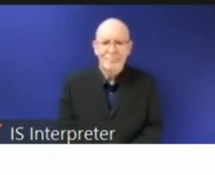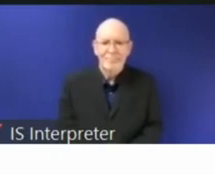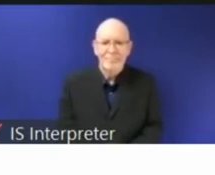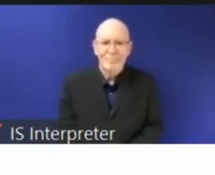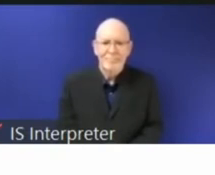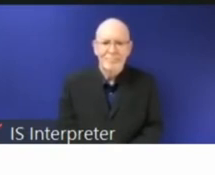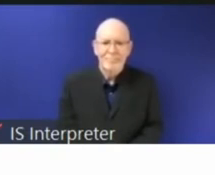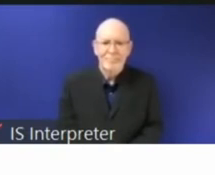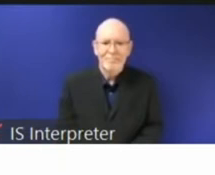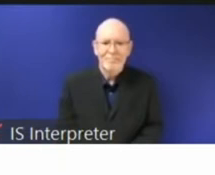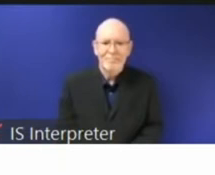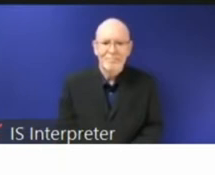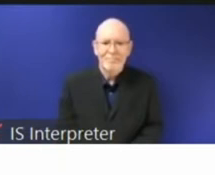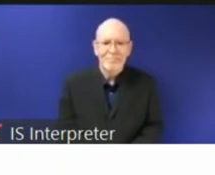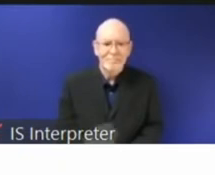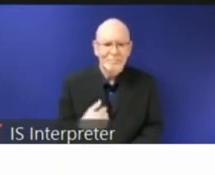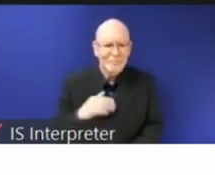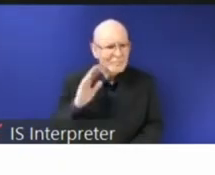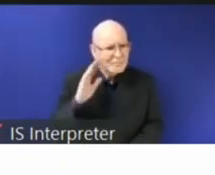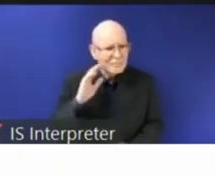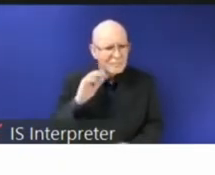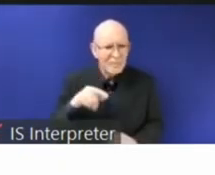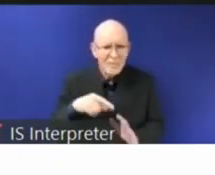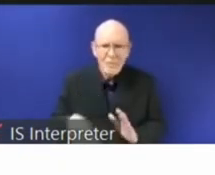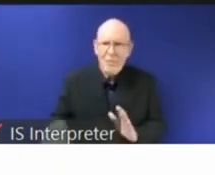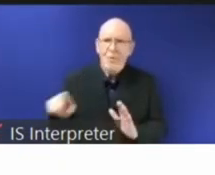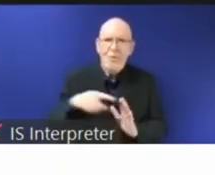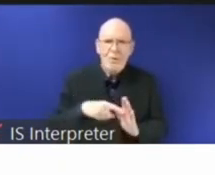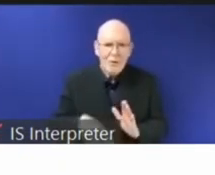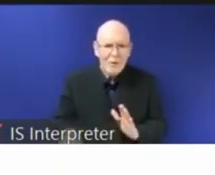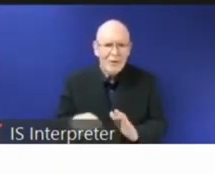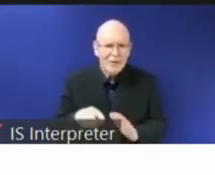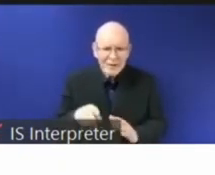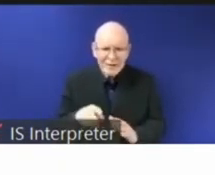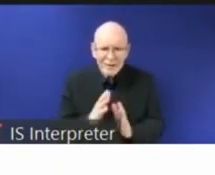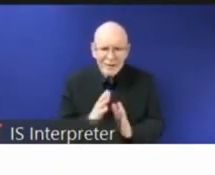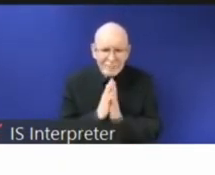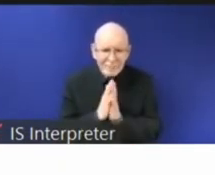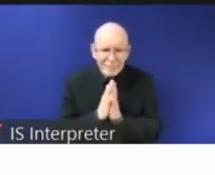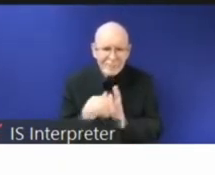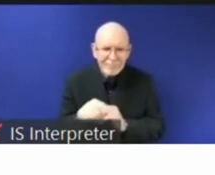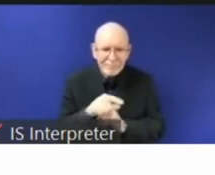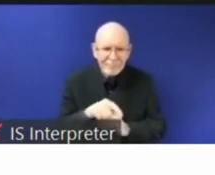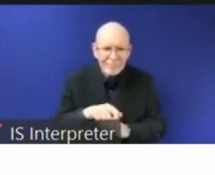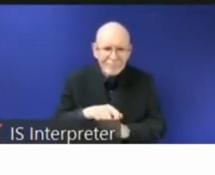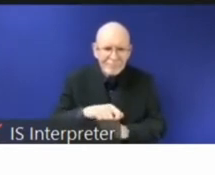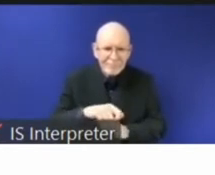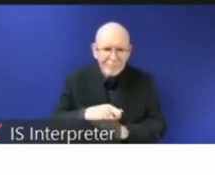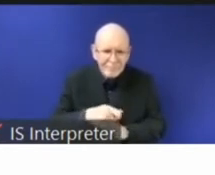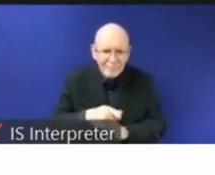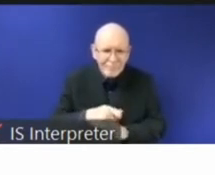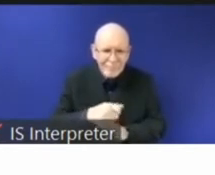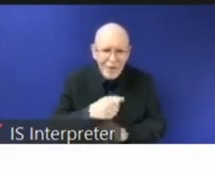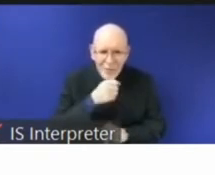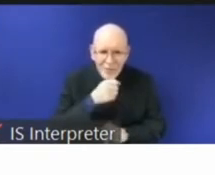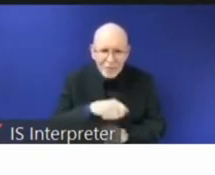Would you please turn off your mics? Yes, please turn off the mics if possible.